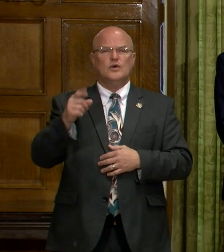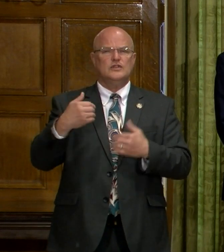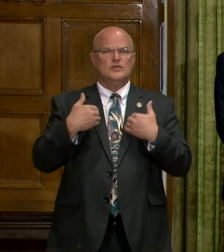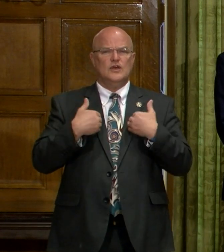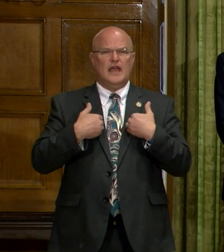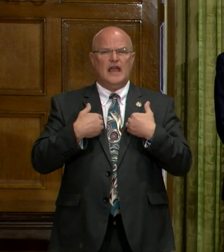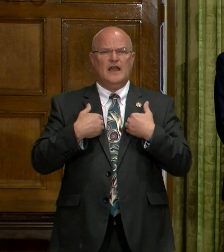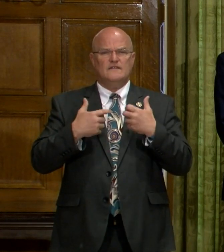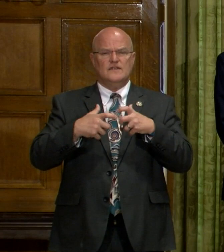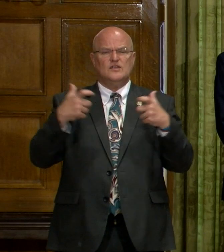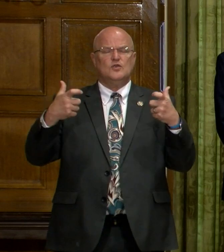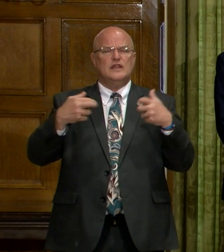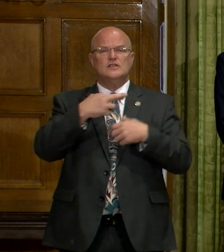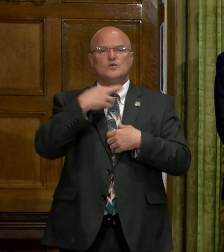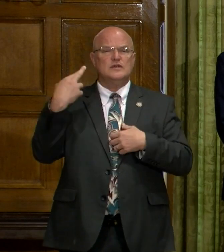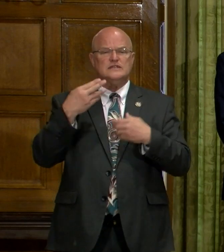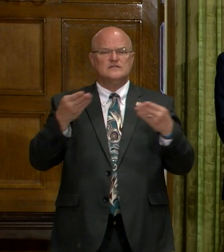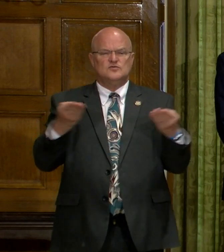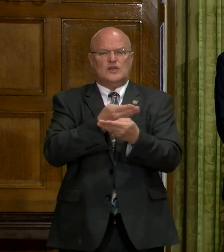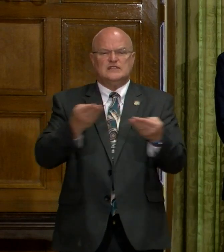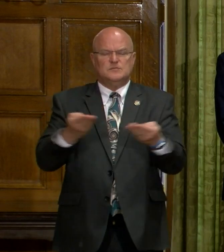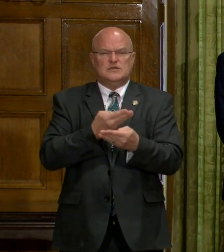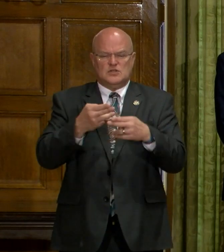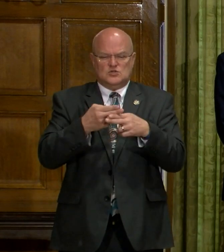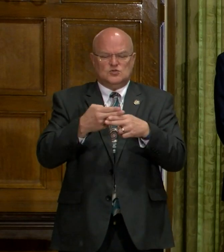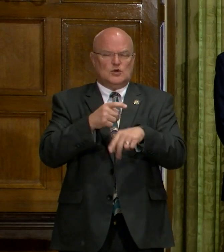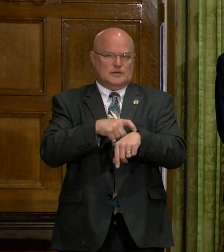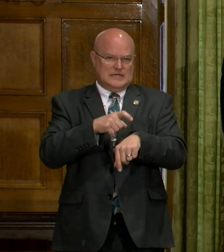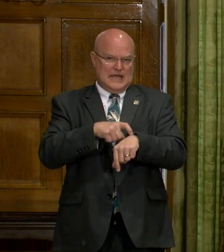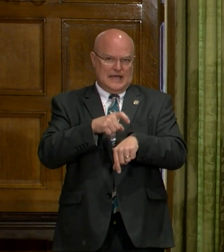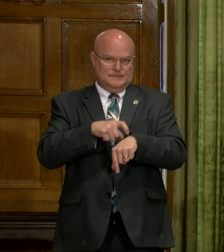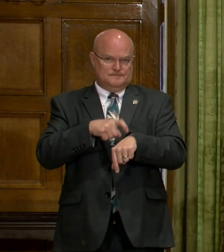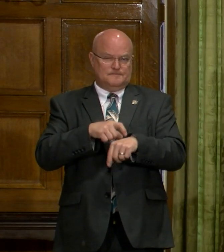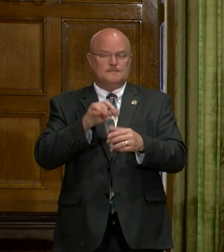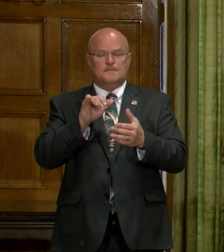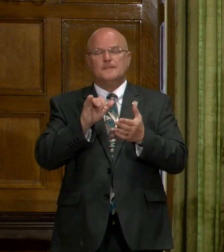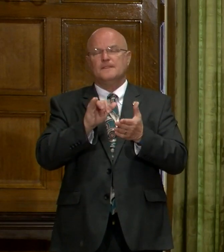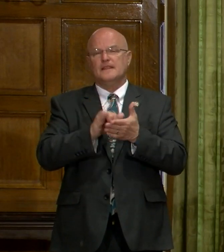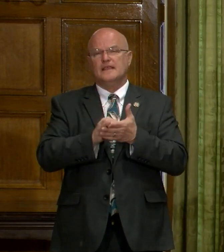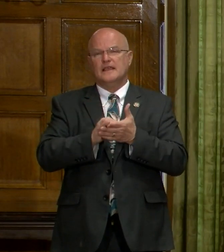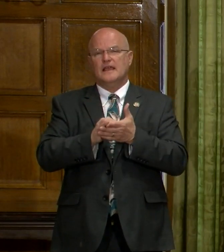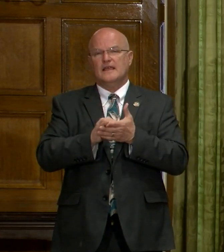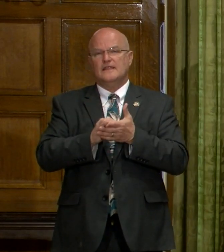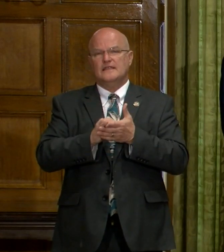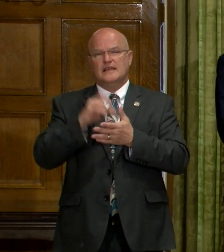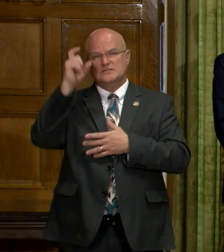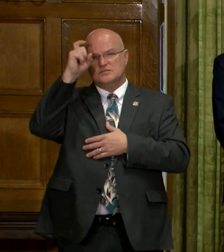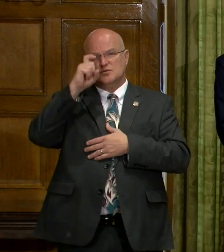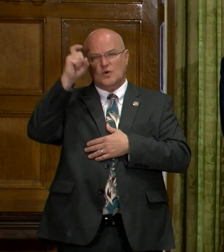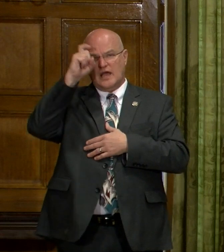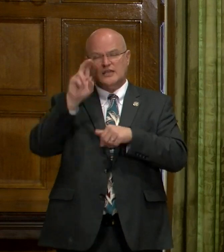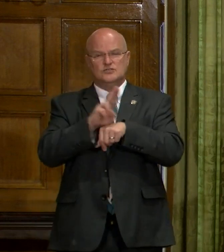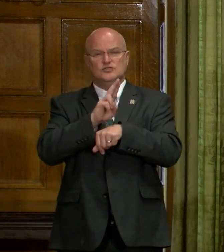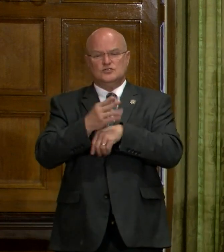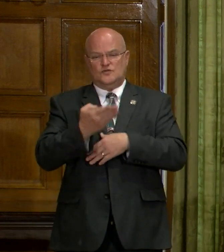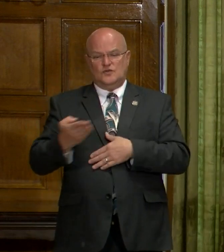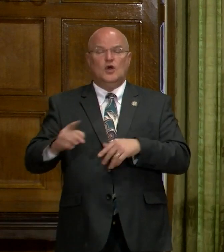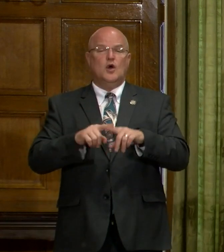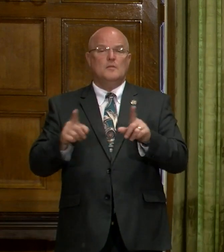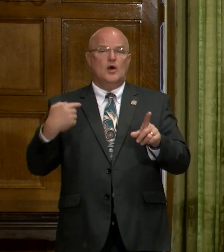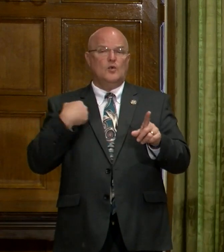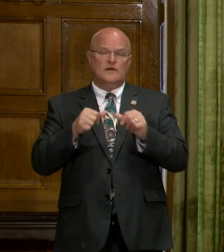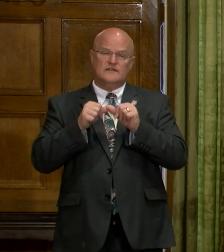have the greatest risk of transmission in the shortest period of time, and that's just wise use of resources. But